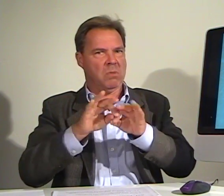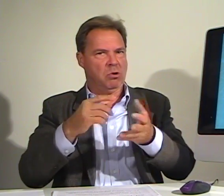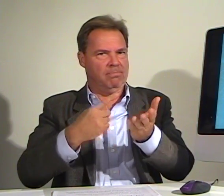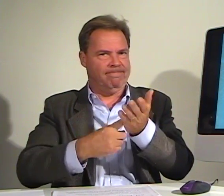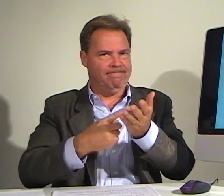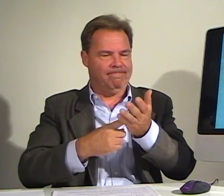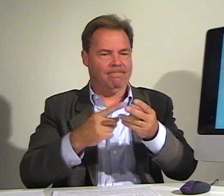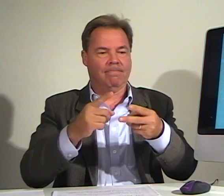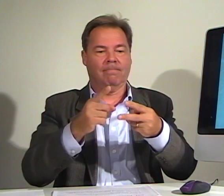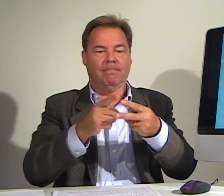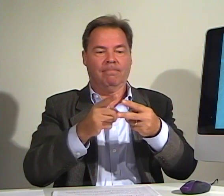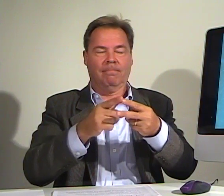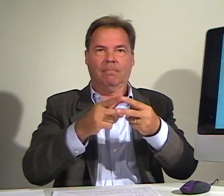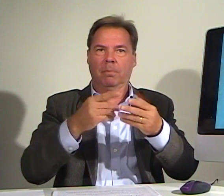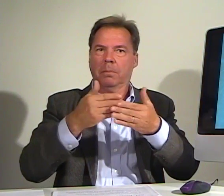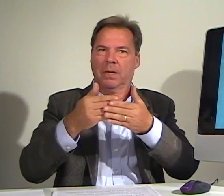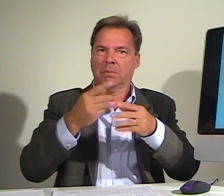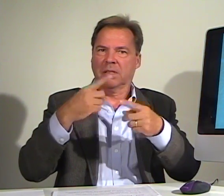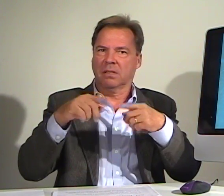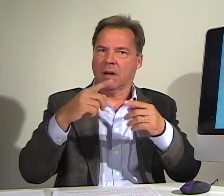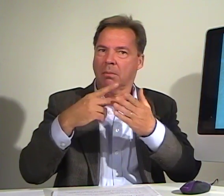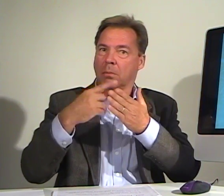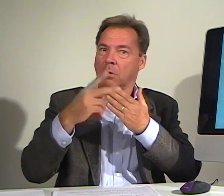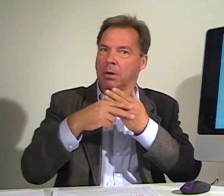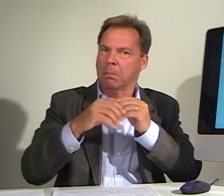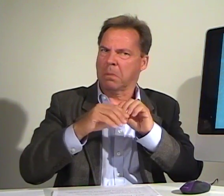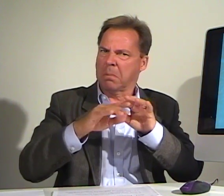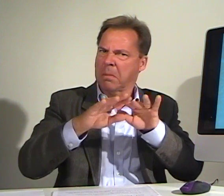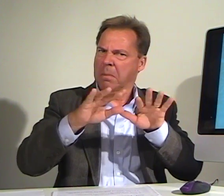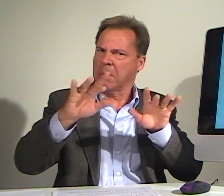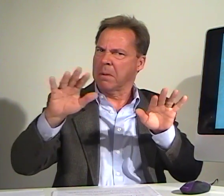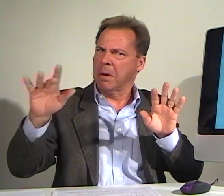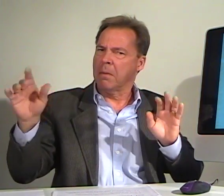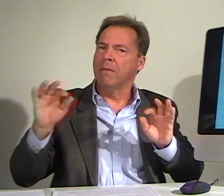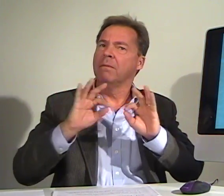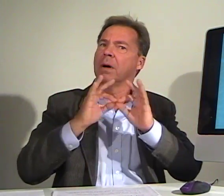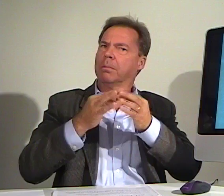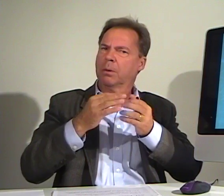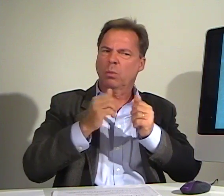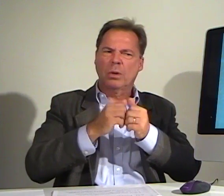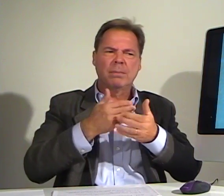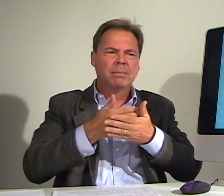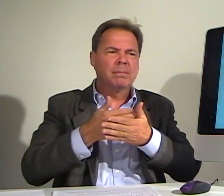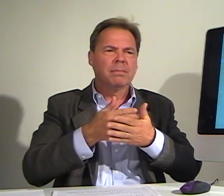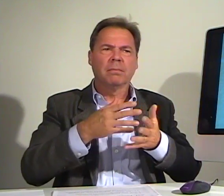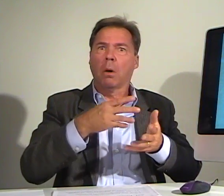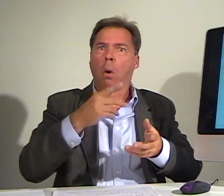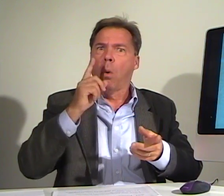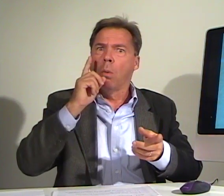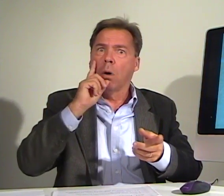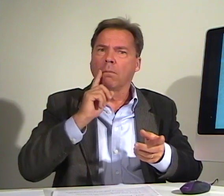There are 2 points that I want to discuss. First, our baby sign programs that have become very popular